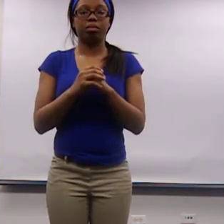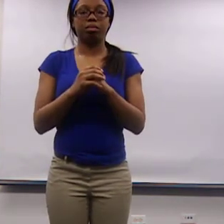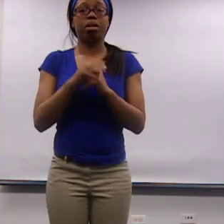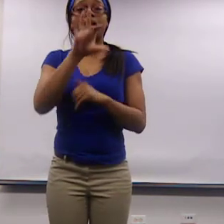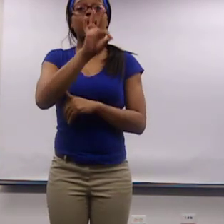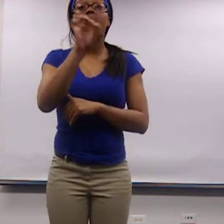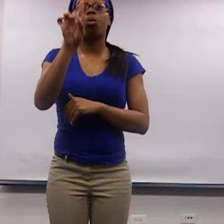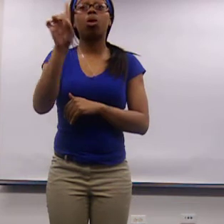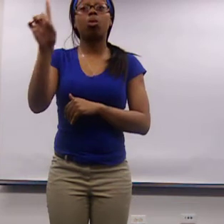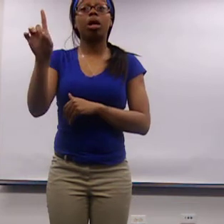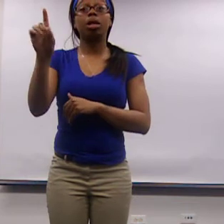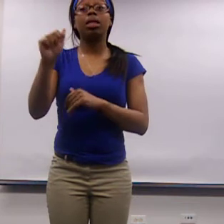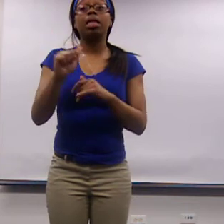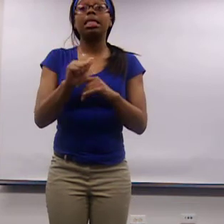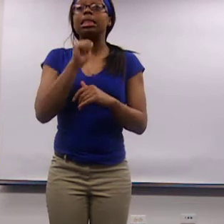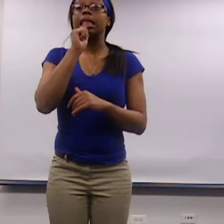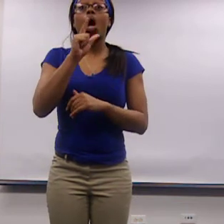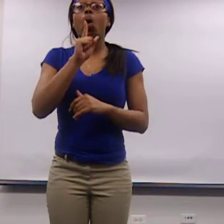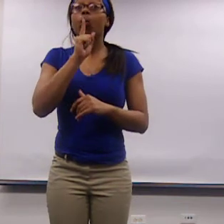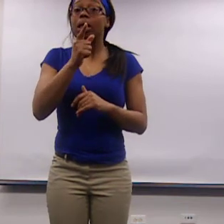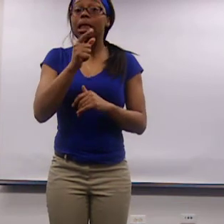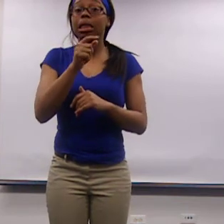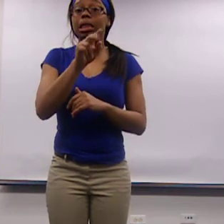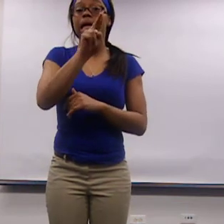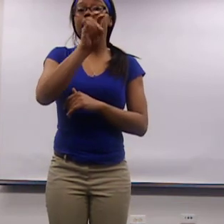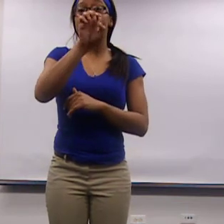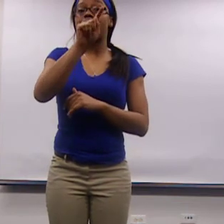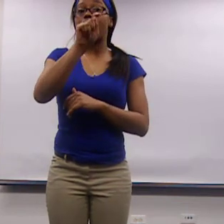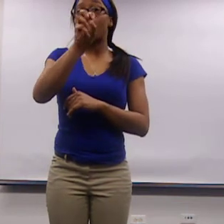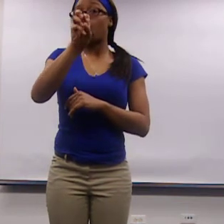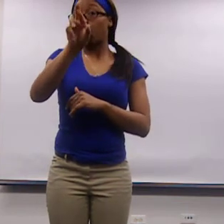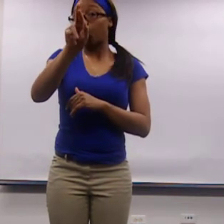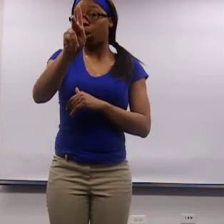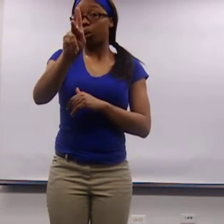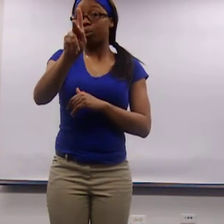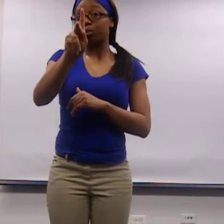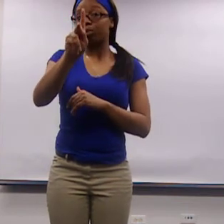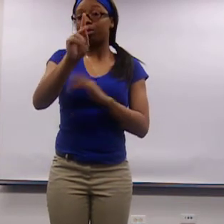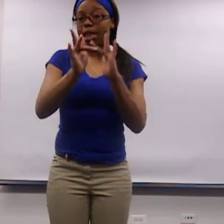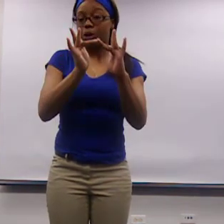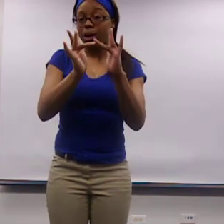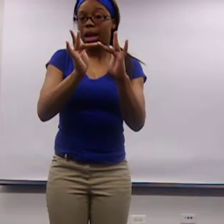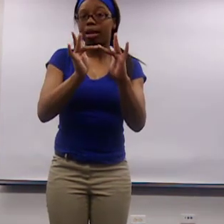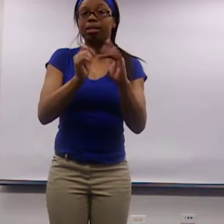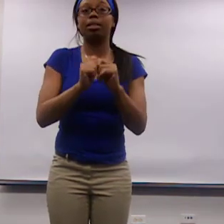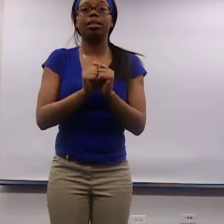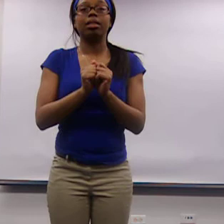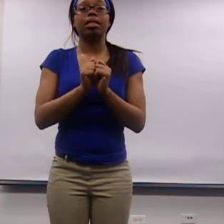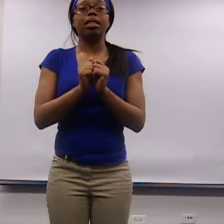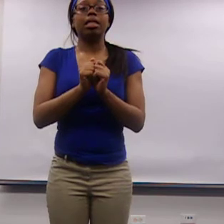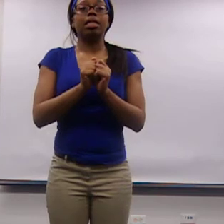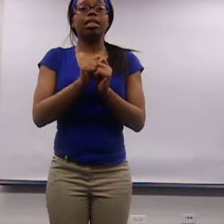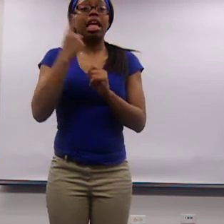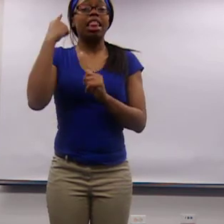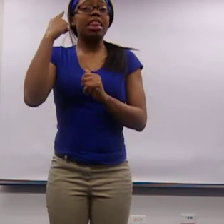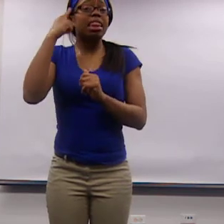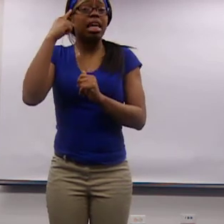911 is actually not a network. People think that all 911 agencies are directly linked to one